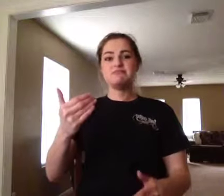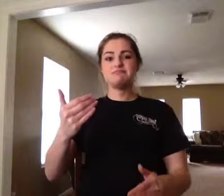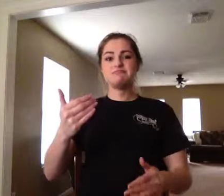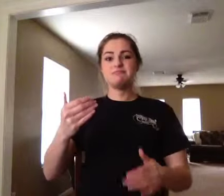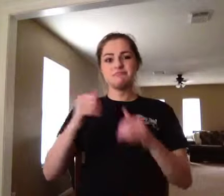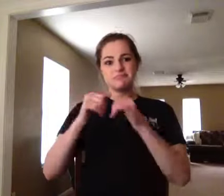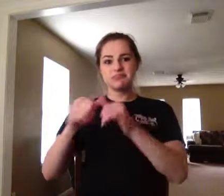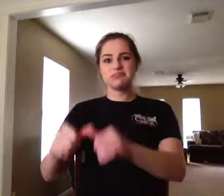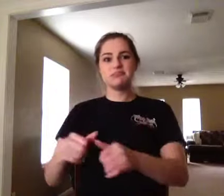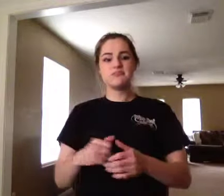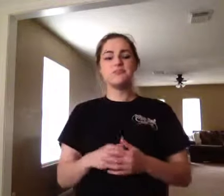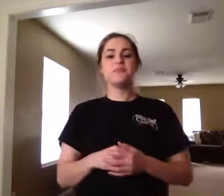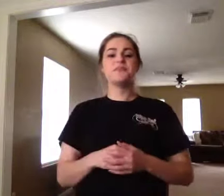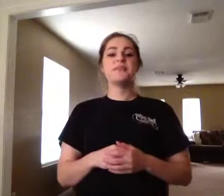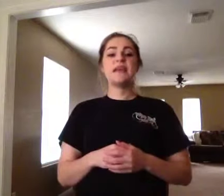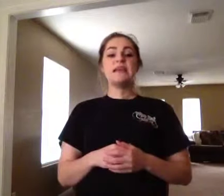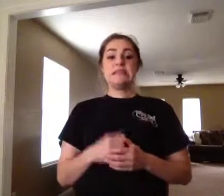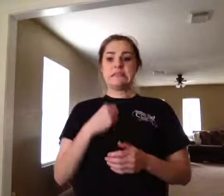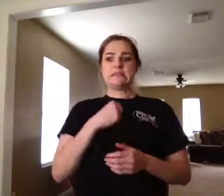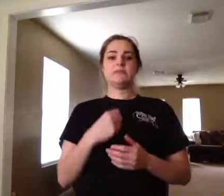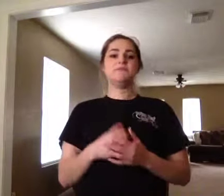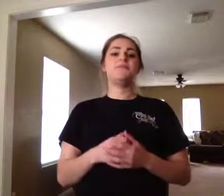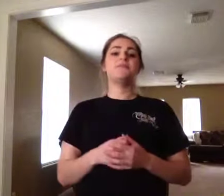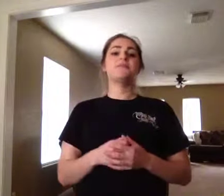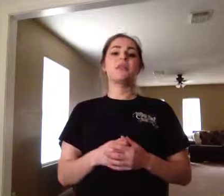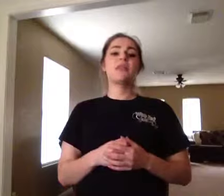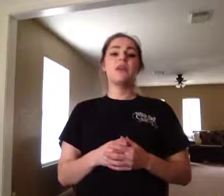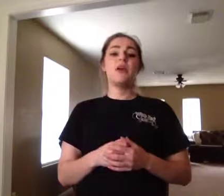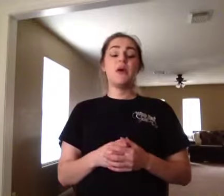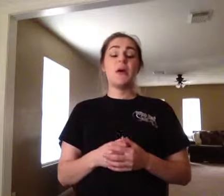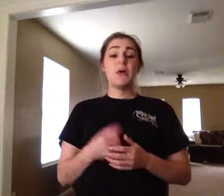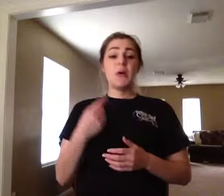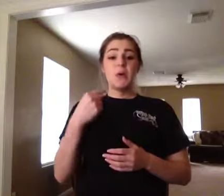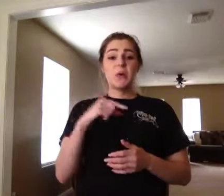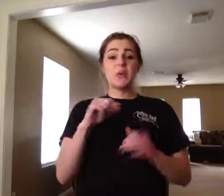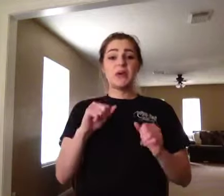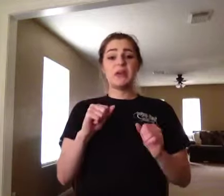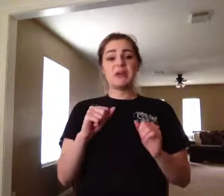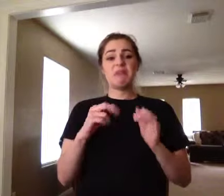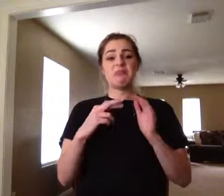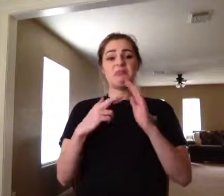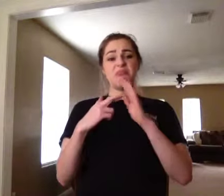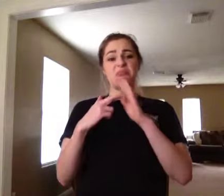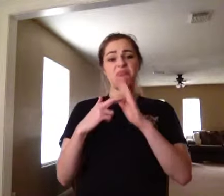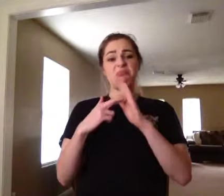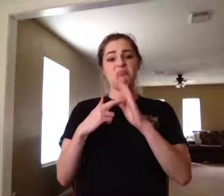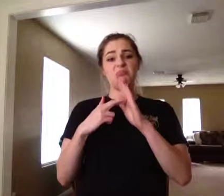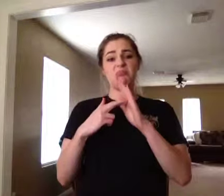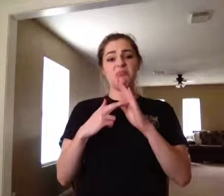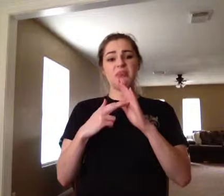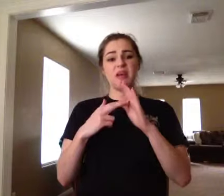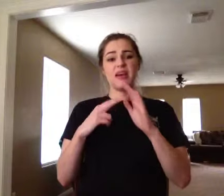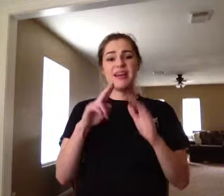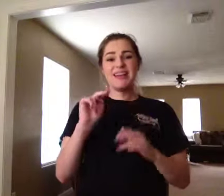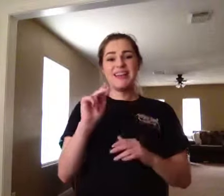Sorry. We can represent the natural numbers with this symbol right here. Okay, it's a capital N, and it's